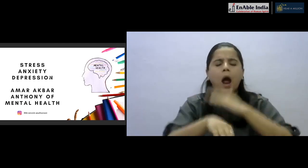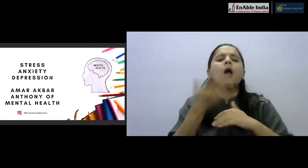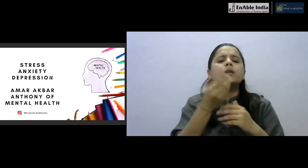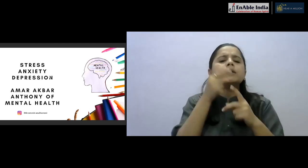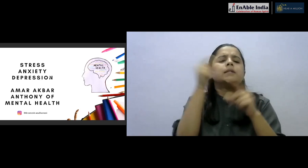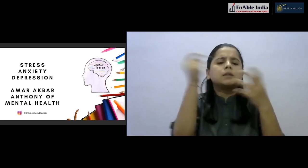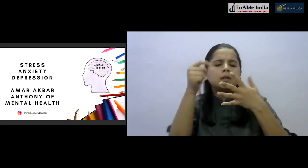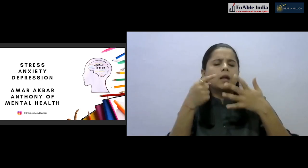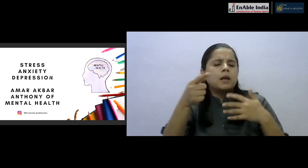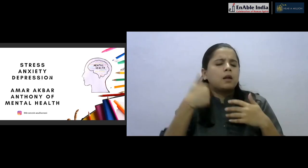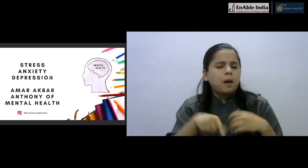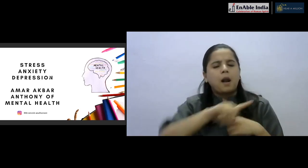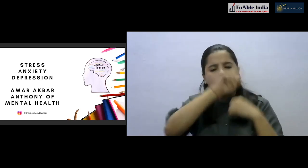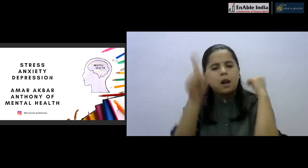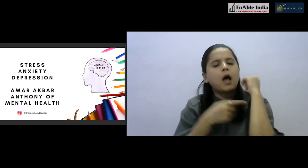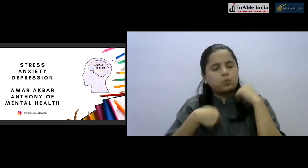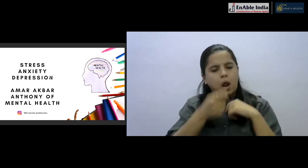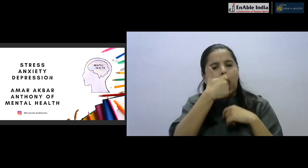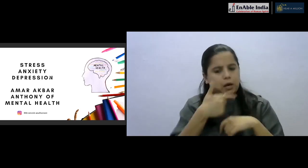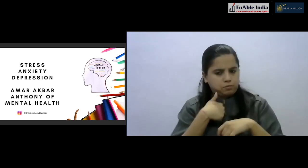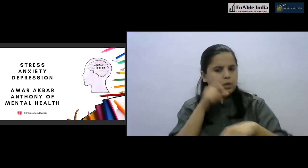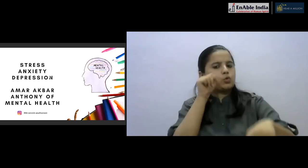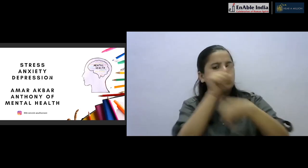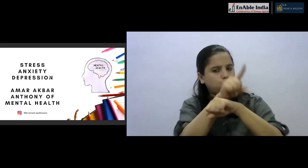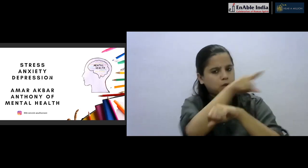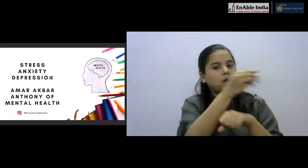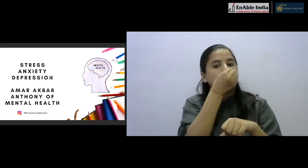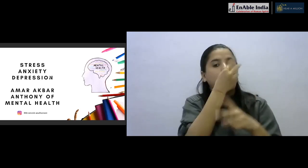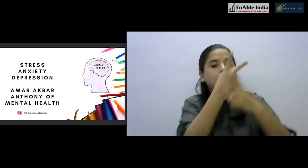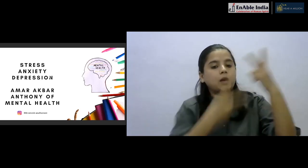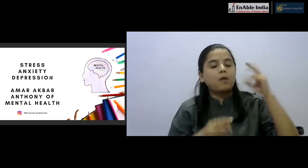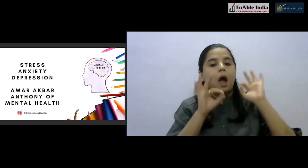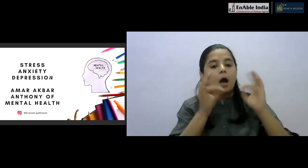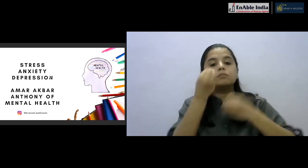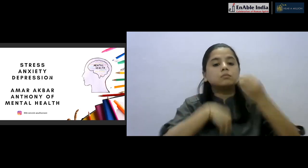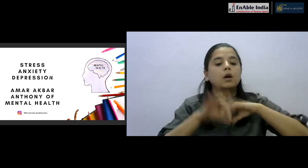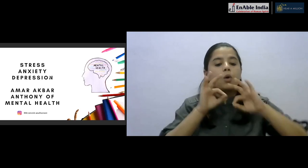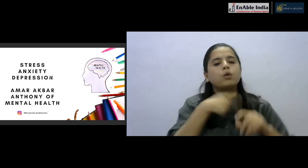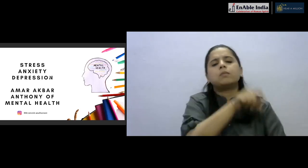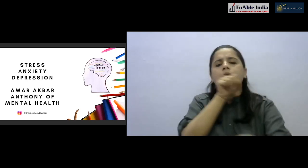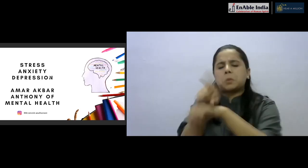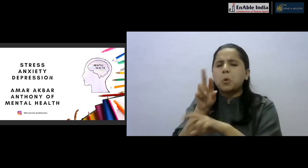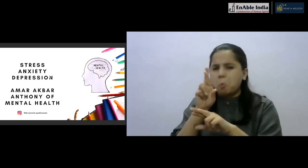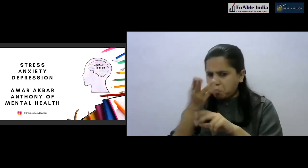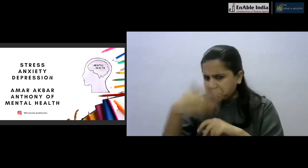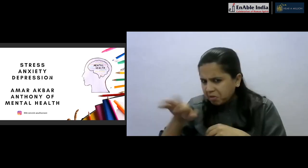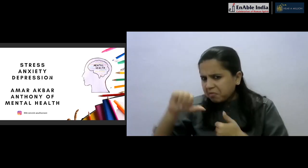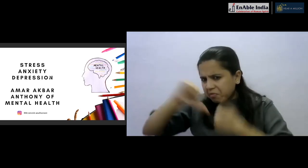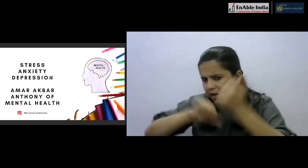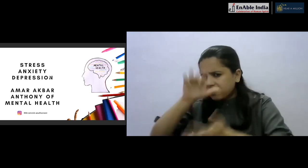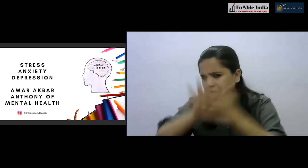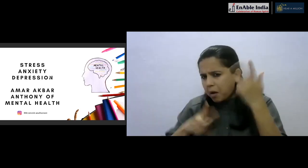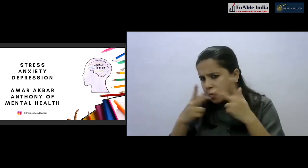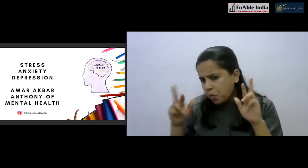proteins and healthy fats to Dr. Alim, which he will be sending it to you all. I hope there was a registration form and stuff, but you can get